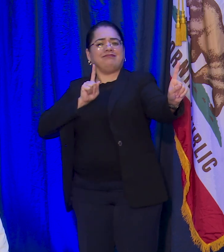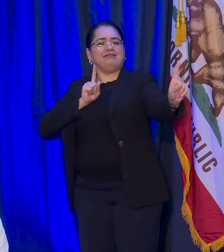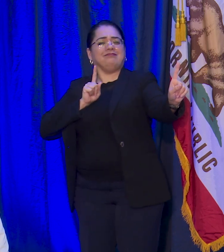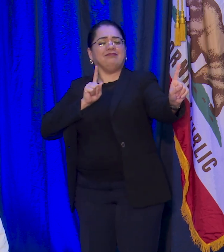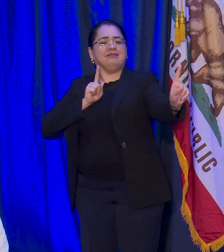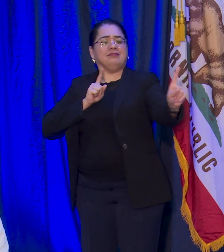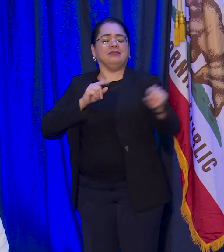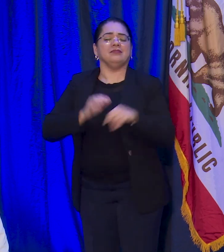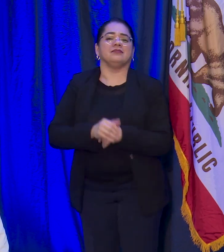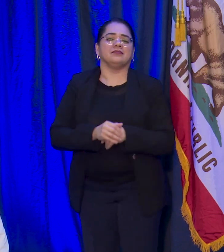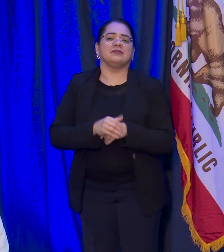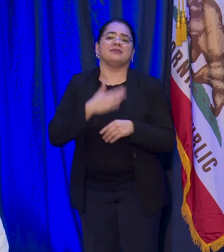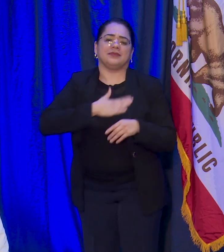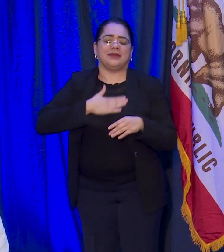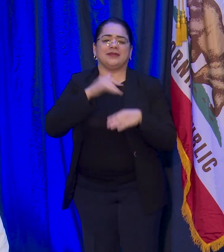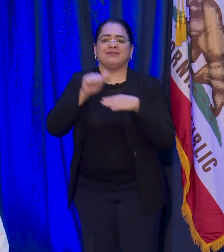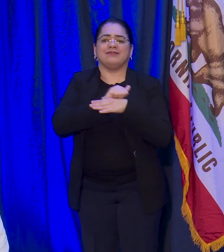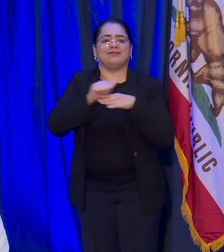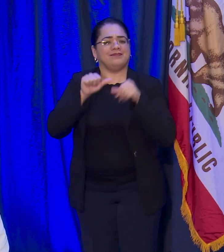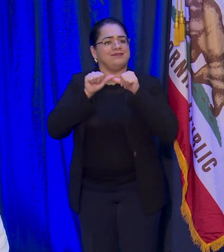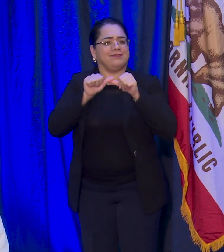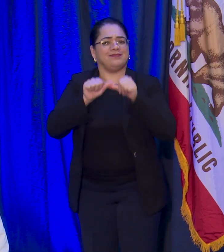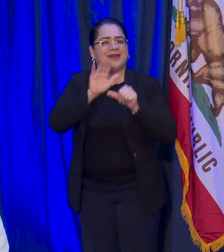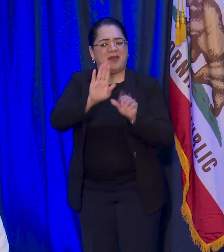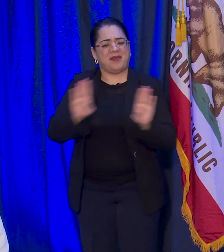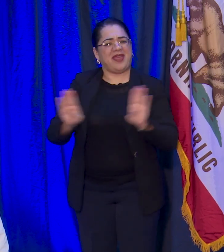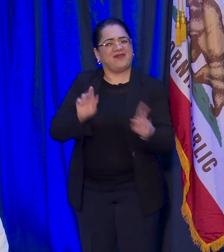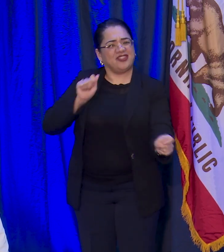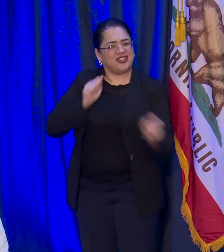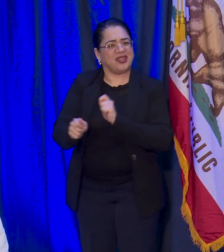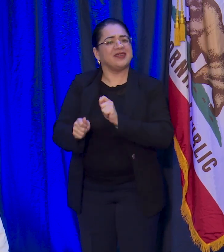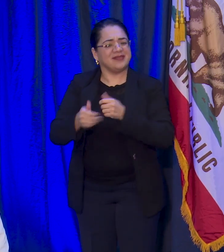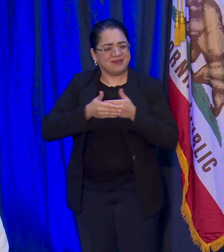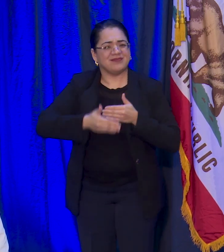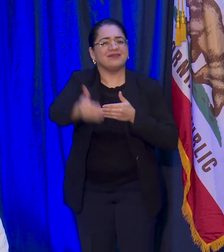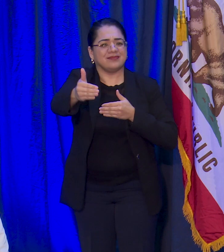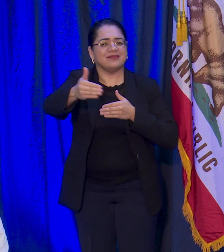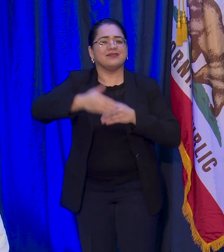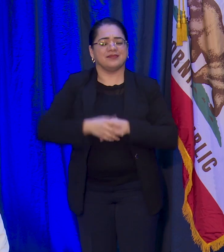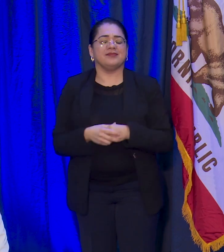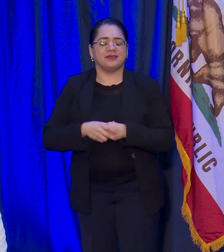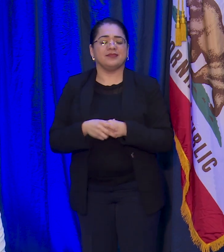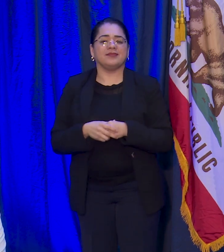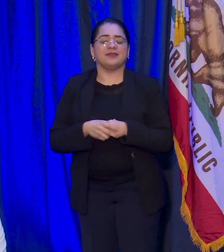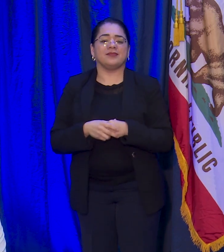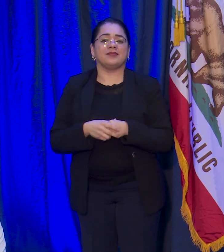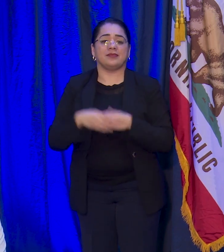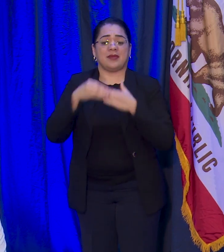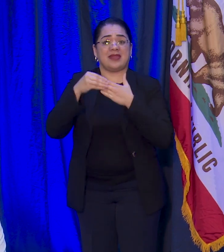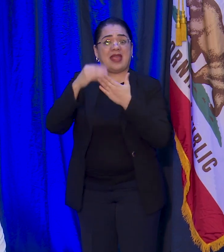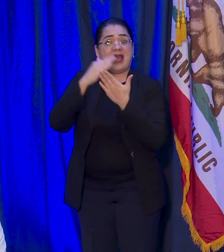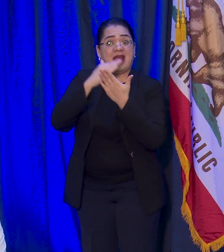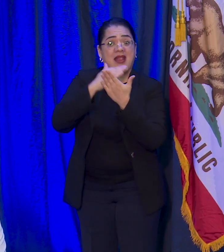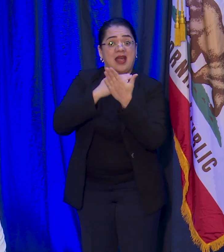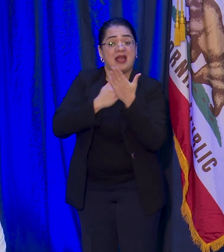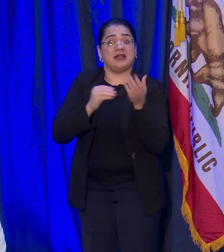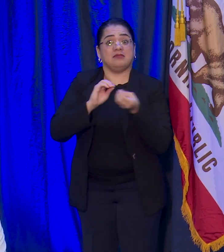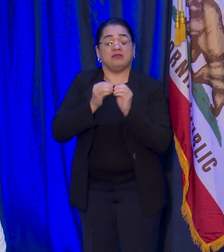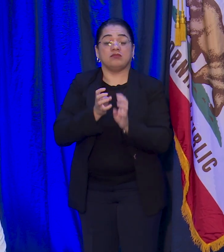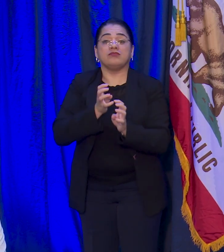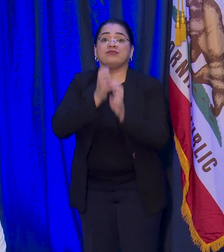So please practice those laws. And as we move forward and as guidelines get more and more